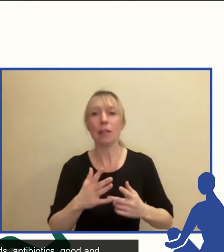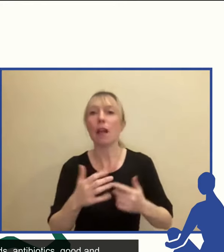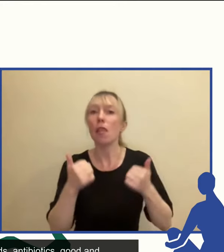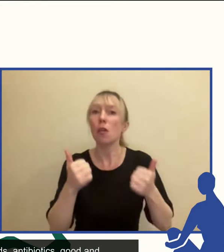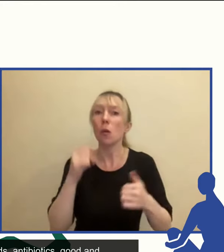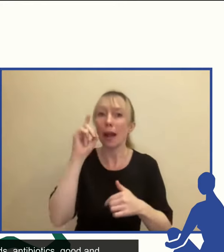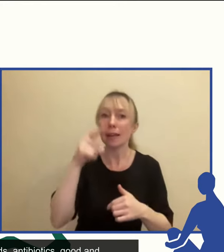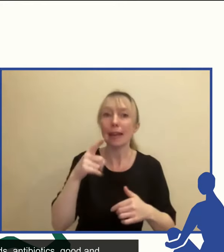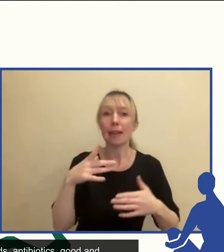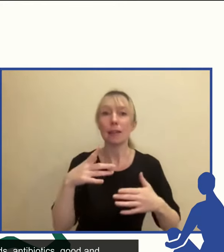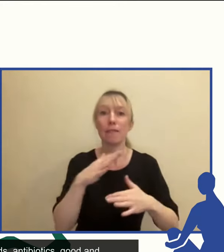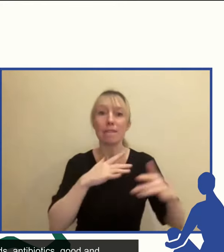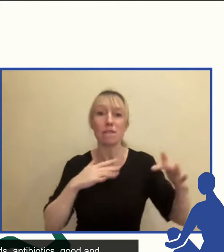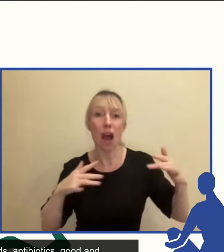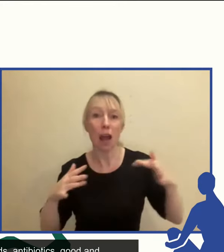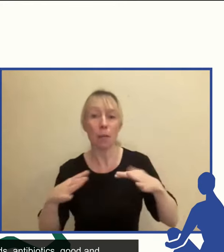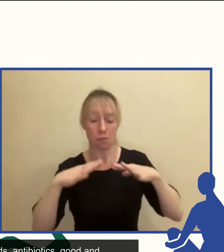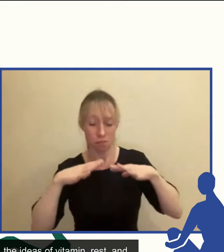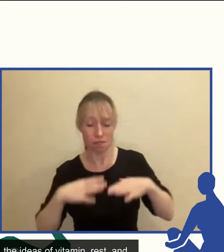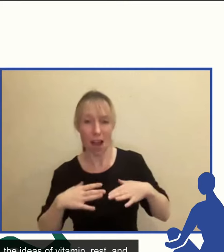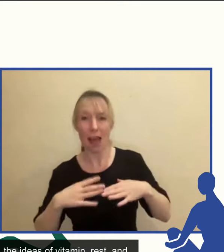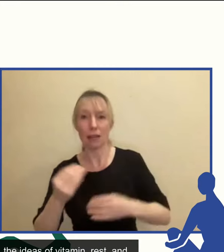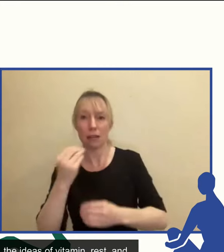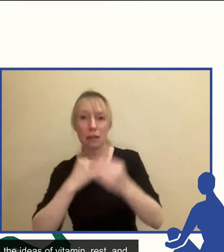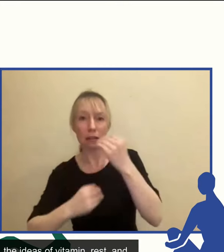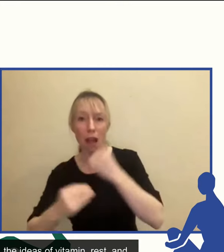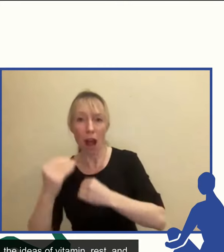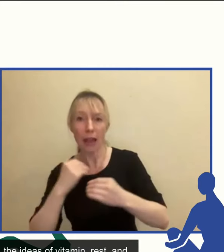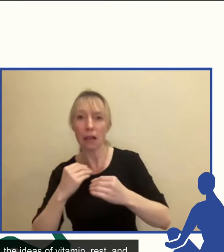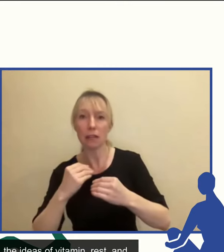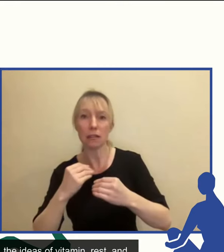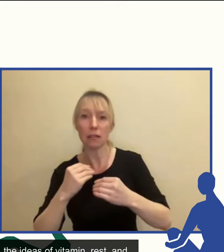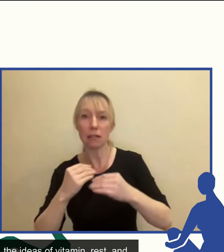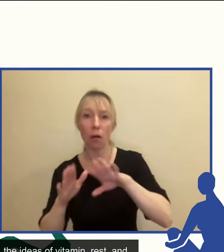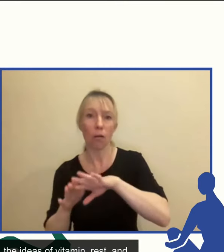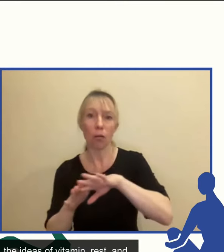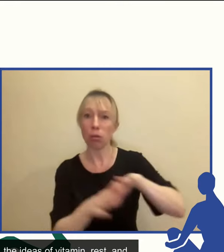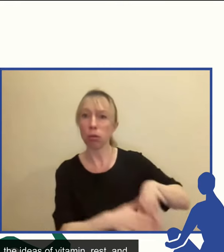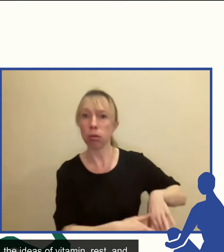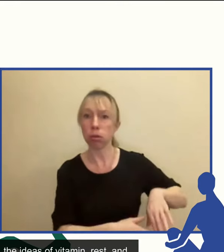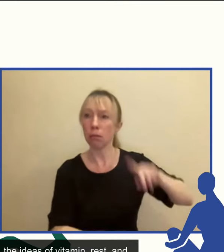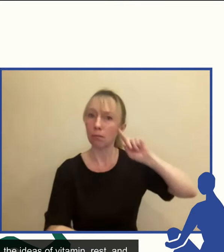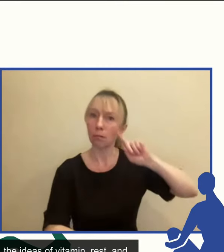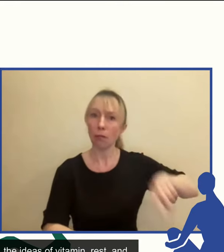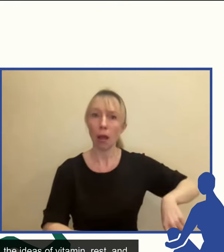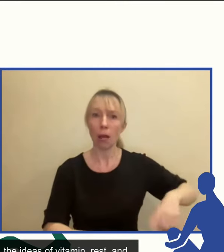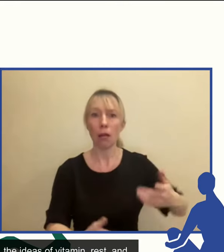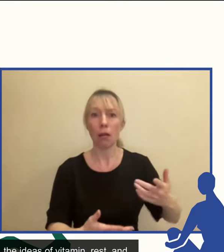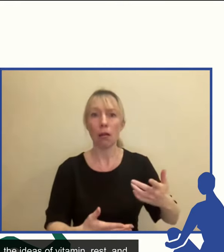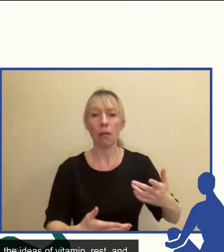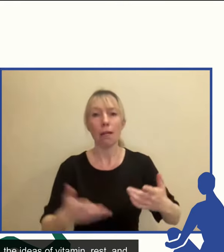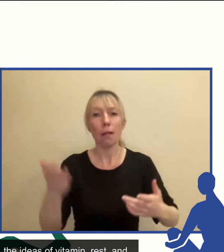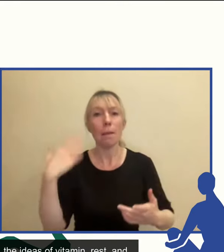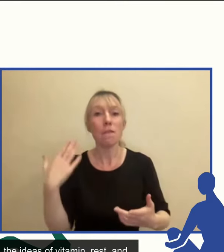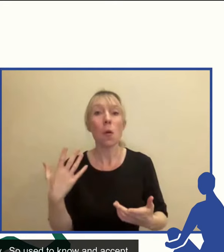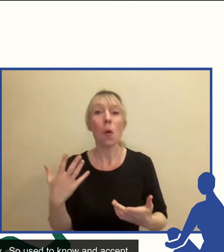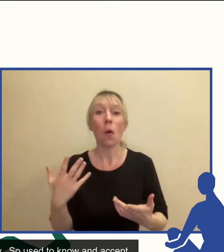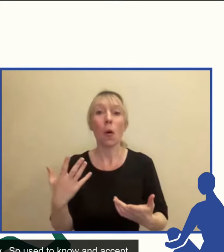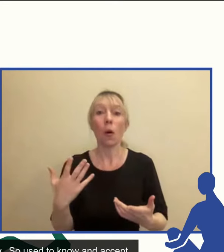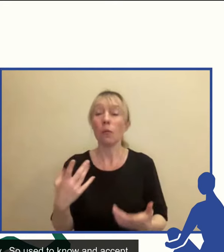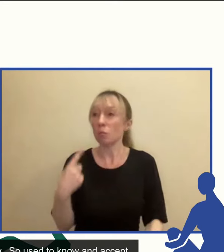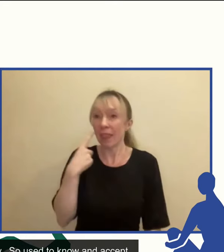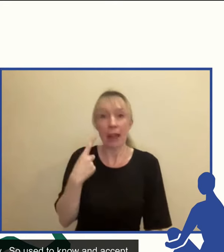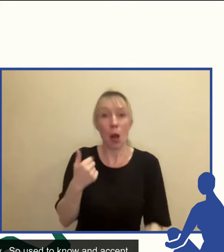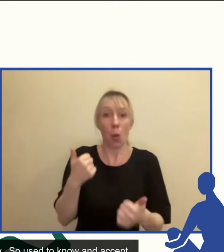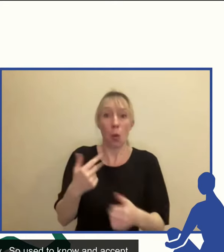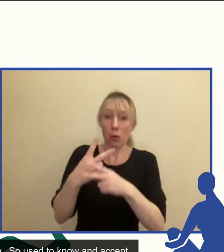diet, and so on, began to melt away. So we used to know and accept, for example, that good nursing was